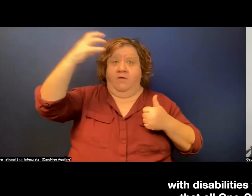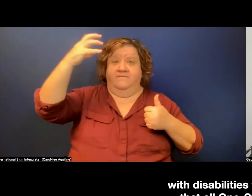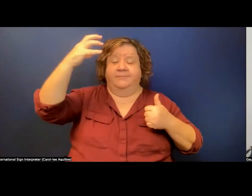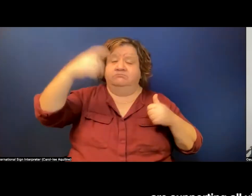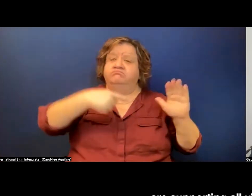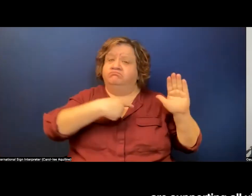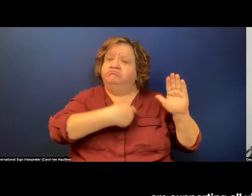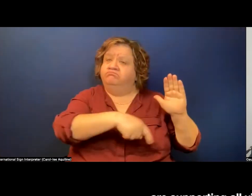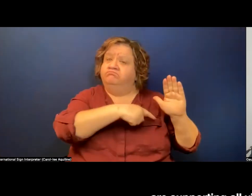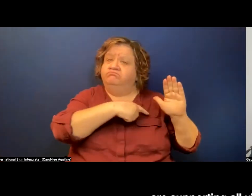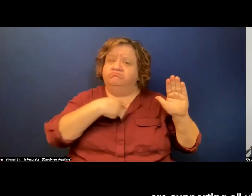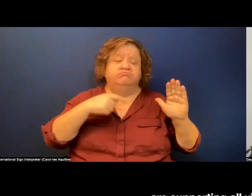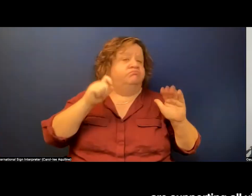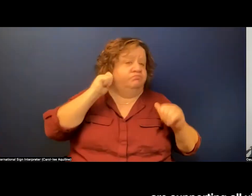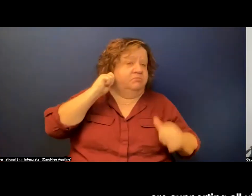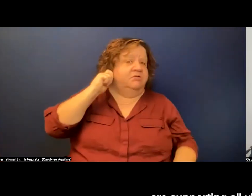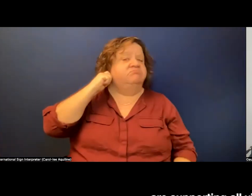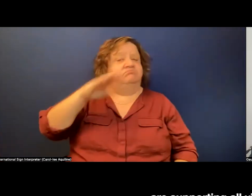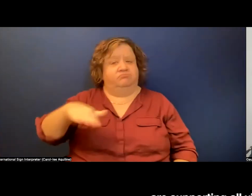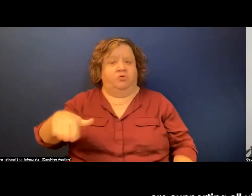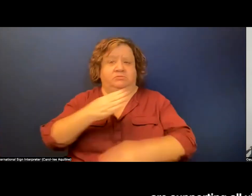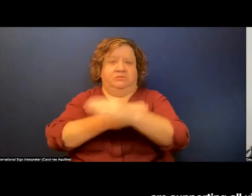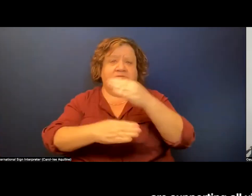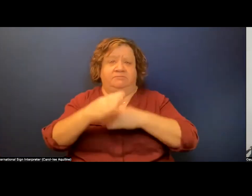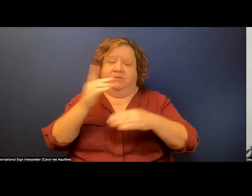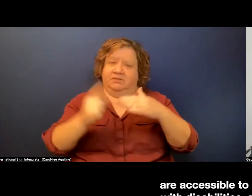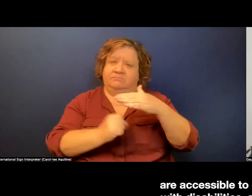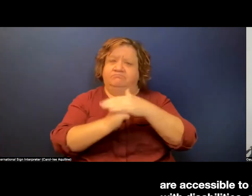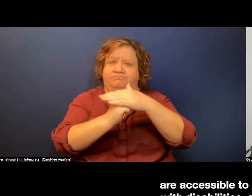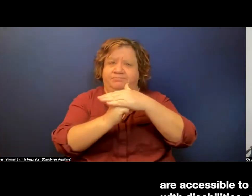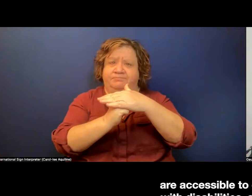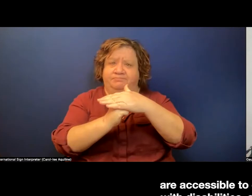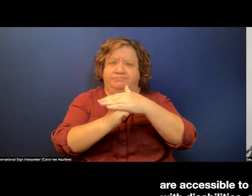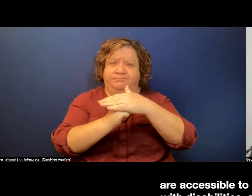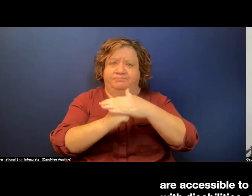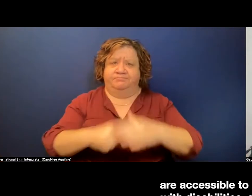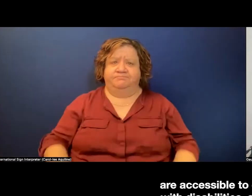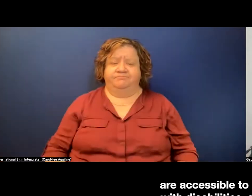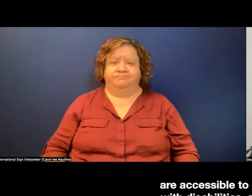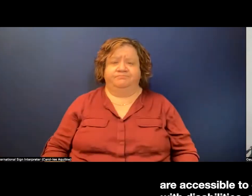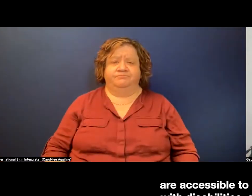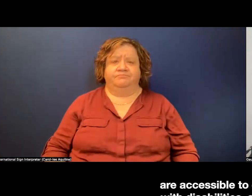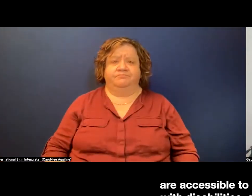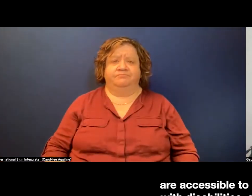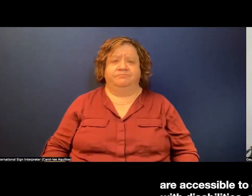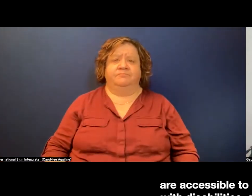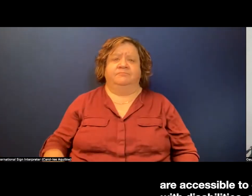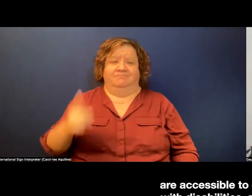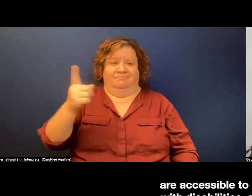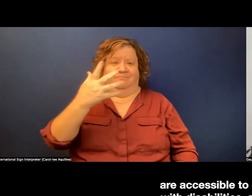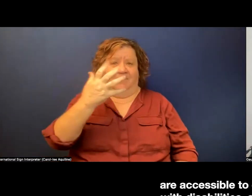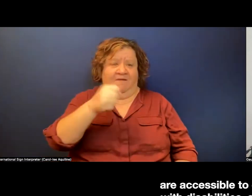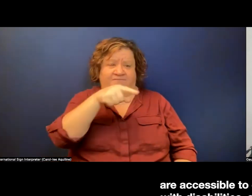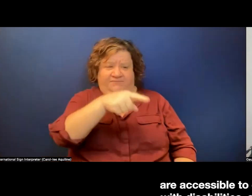Isange one-stop centers are supporting all victims of violence are accessible to ensure that